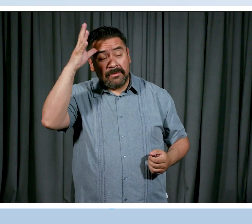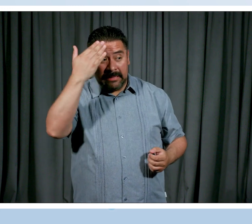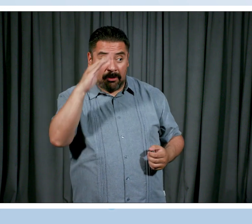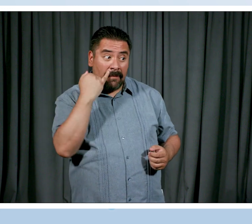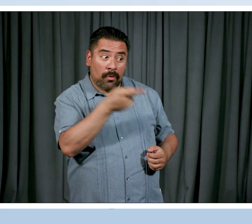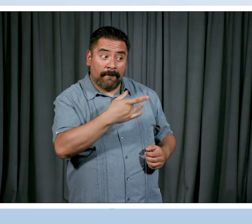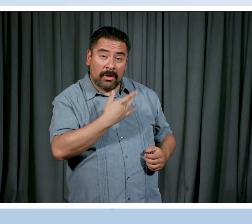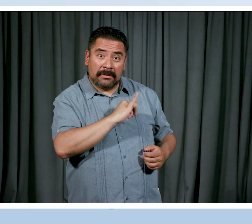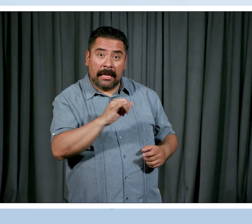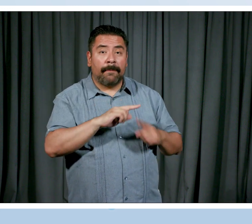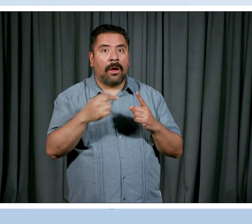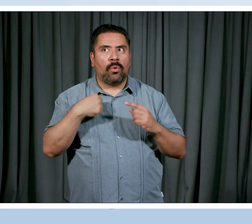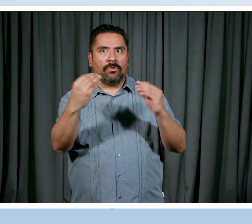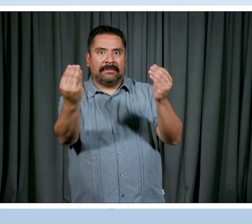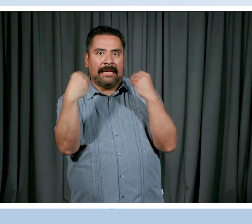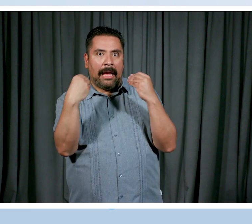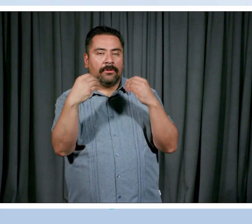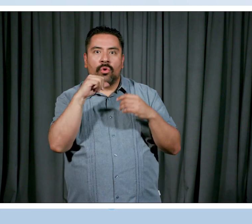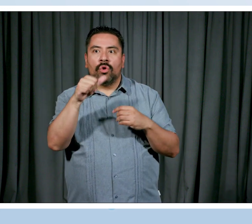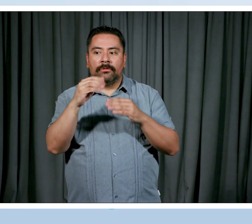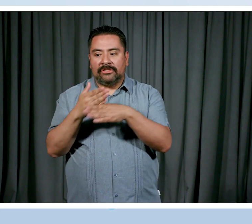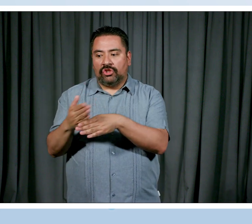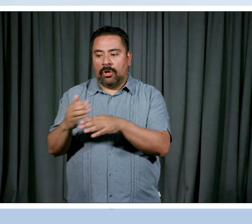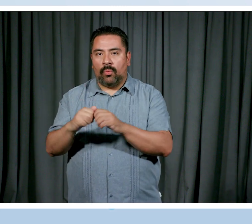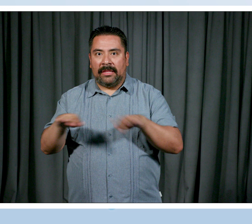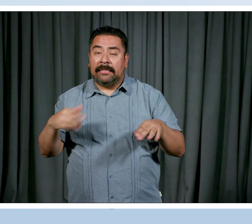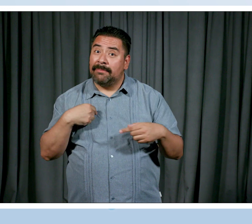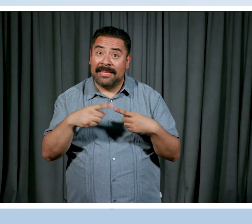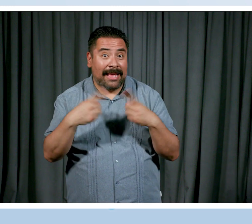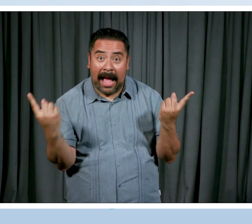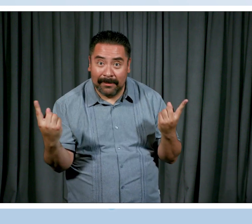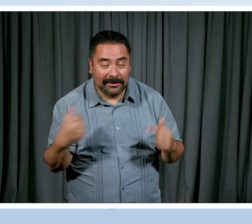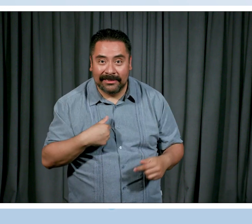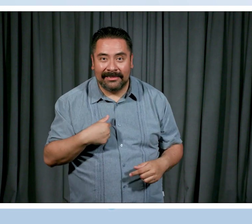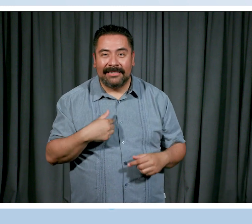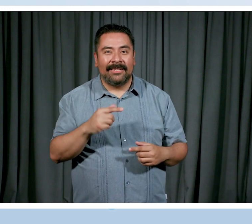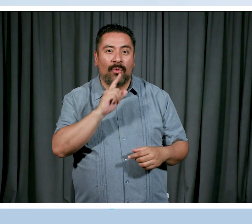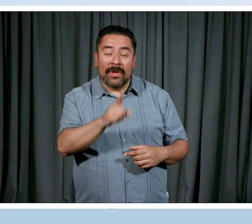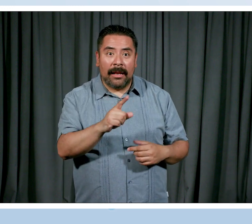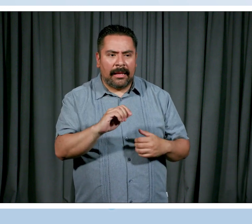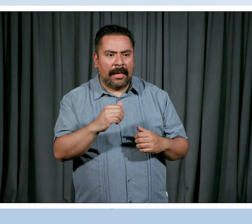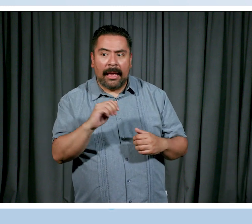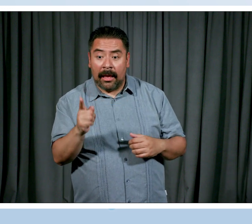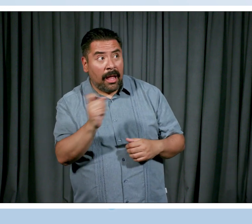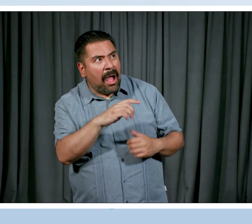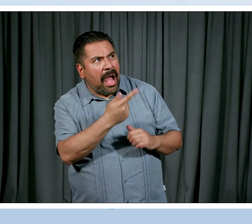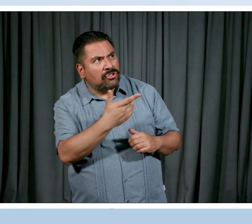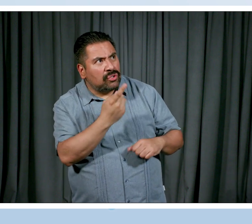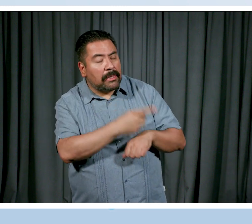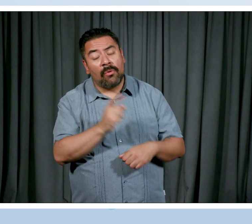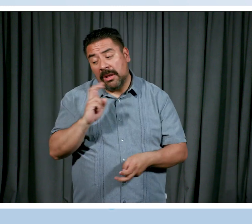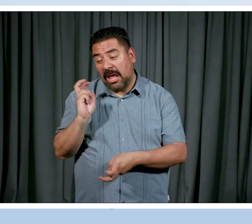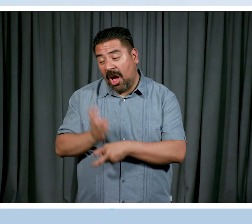this, that we were socialized that you don't share stuff with your kids. I am like the opposite of that. It is, how was your day? This was hard. I had a